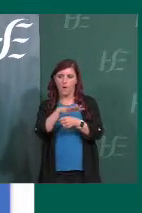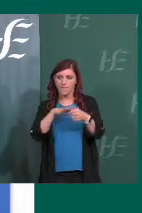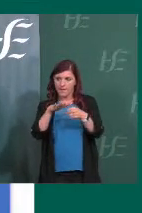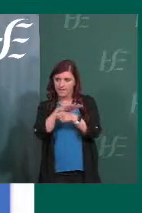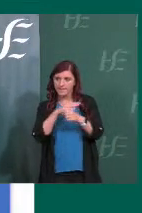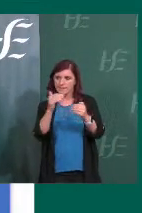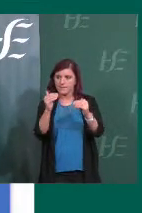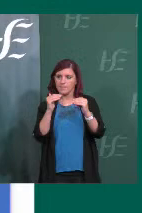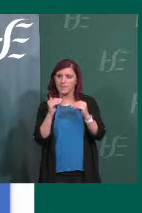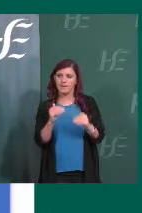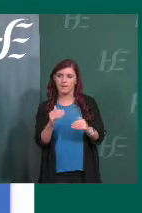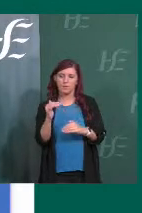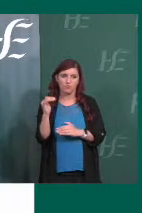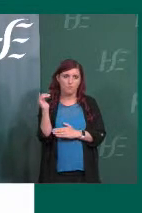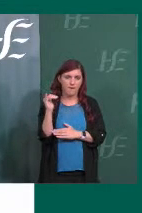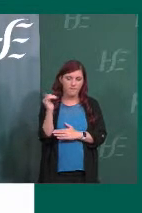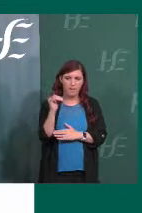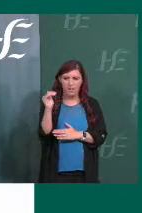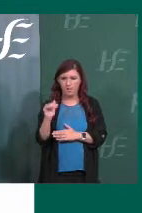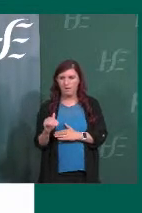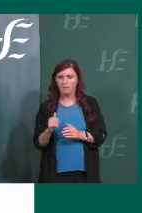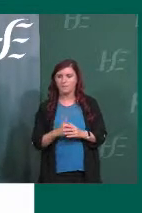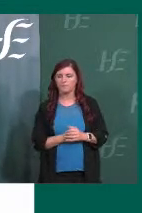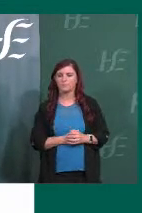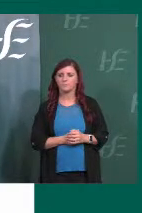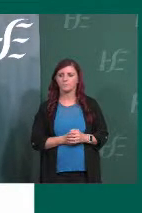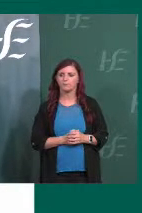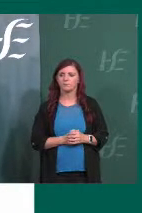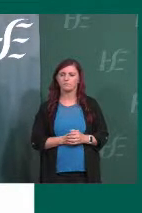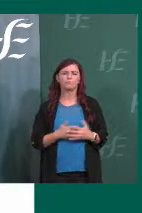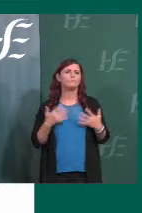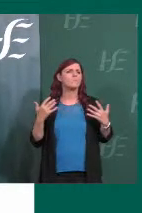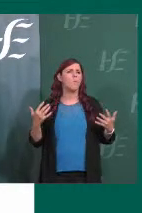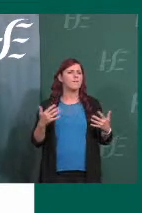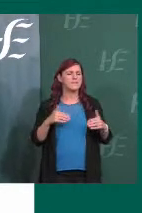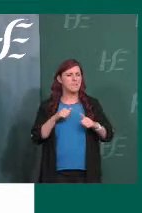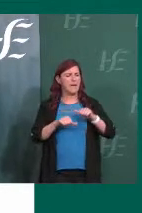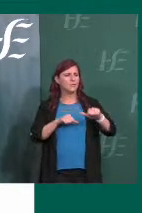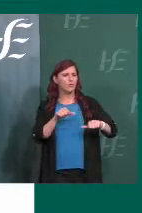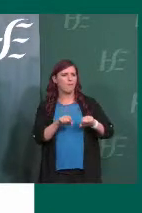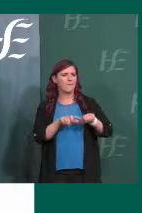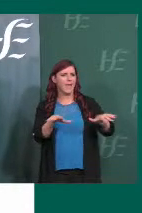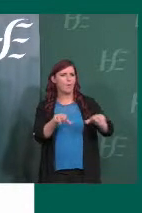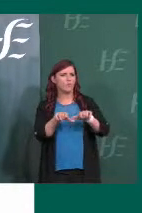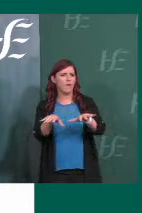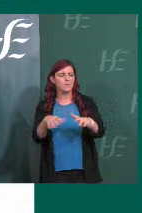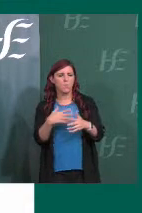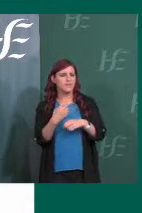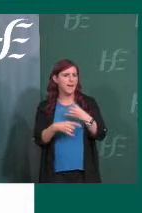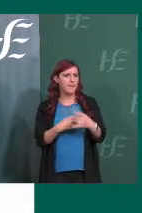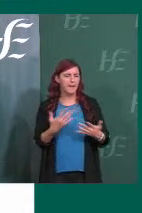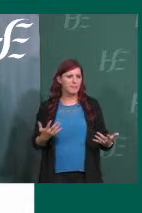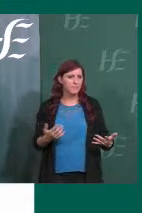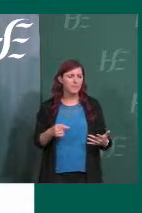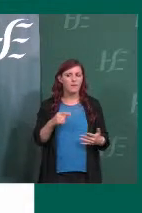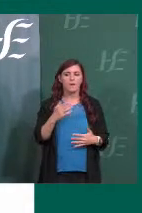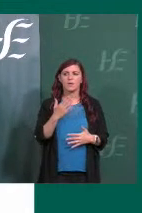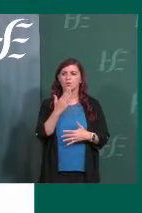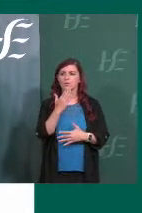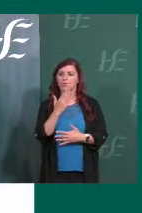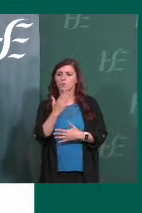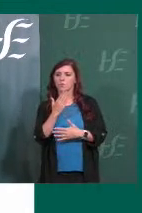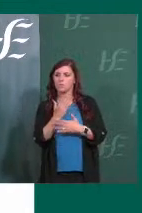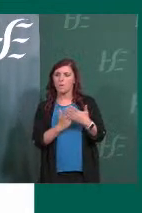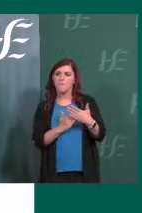and other settings as well. So the patterns of the outbreaks then, some of the cases do still involve relatively